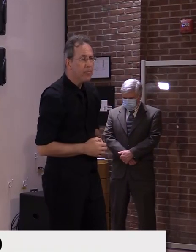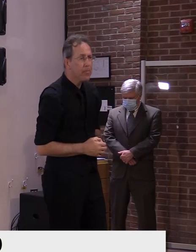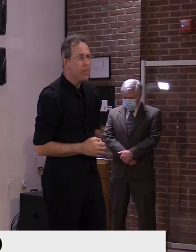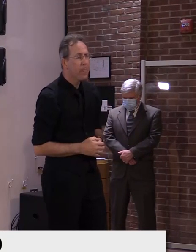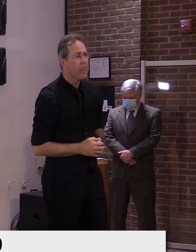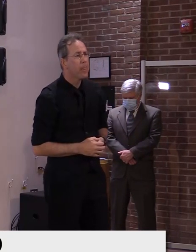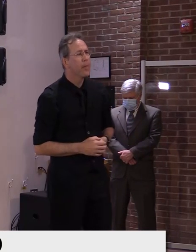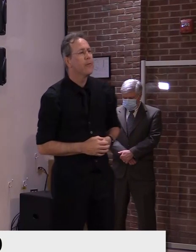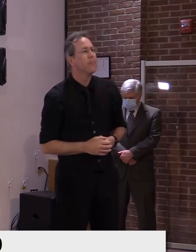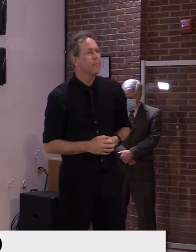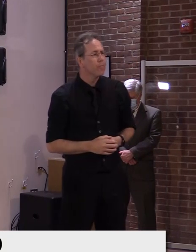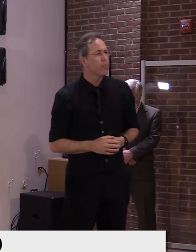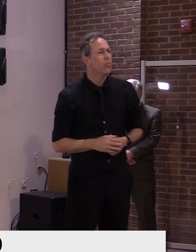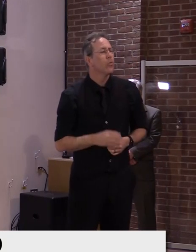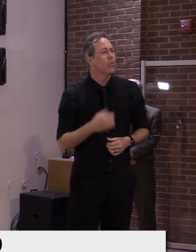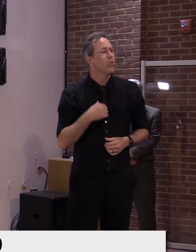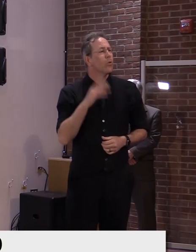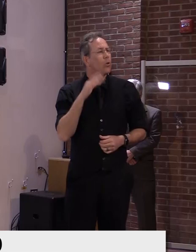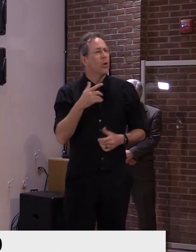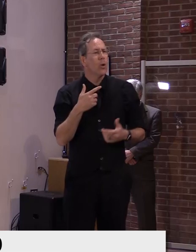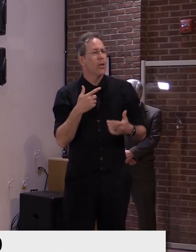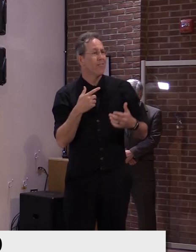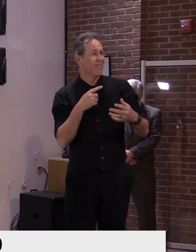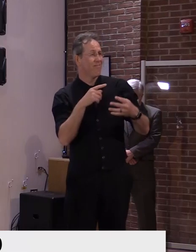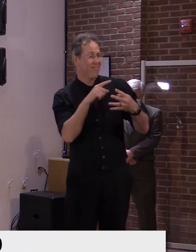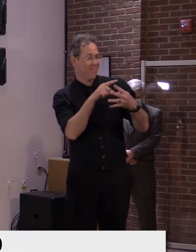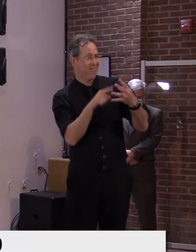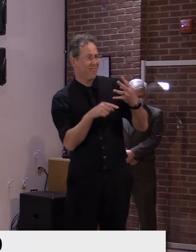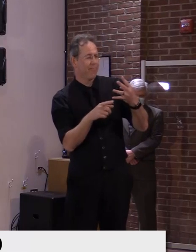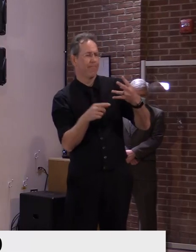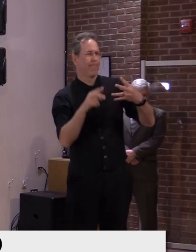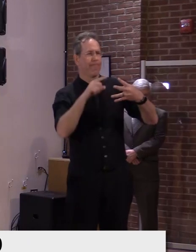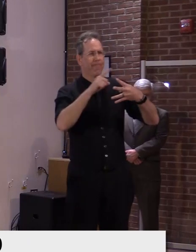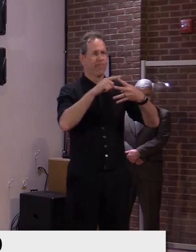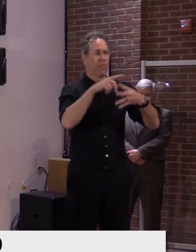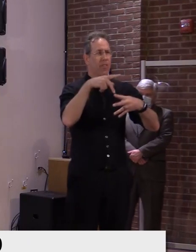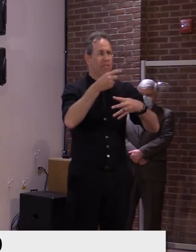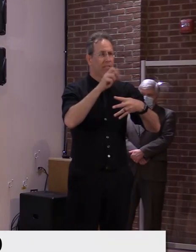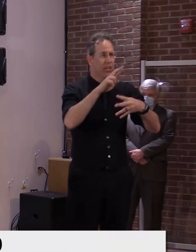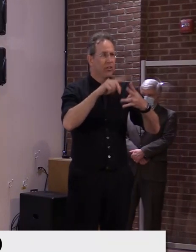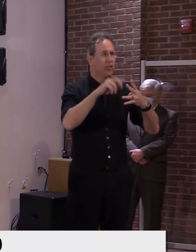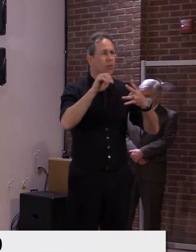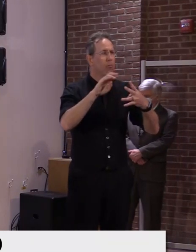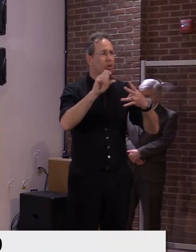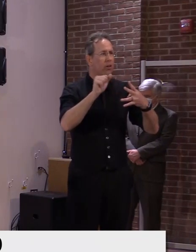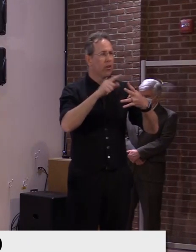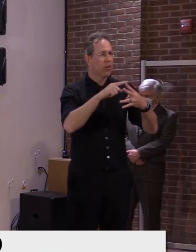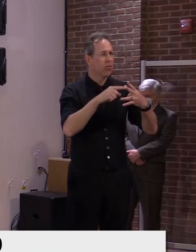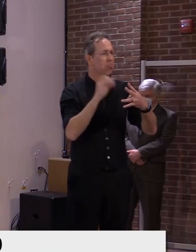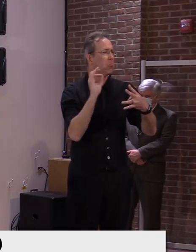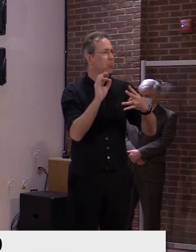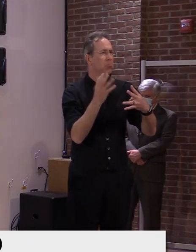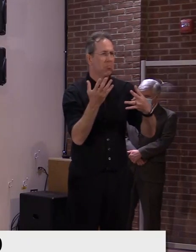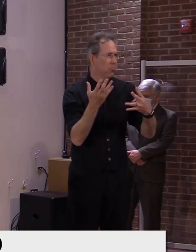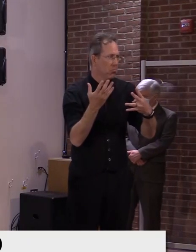been authorized, the mRNA platform, this does not seem to be true. So